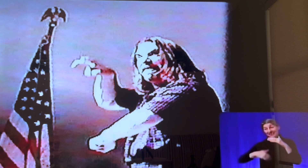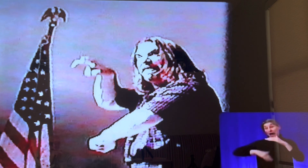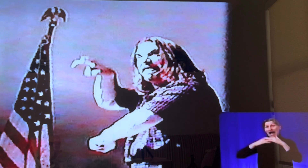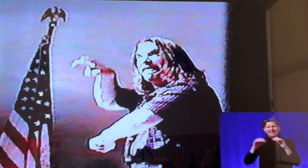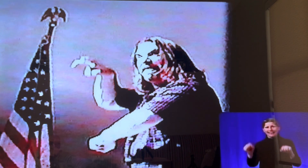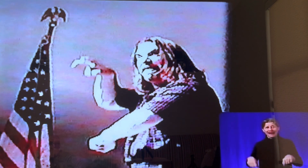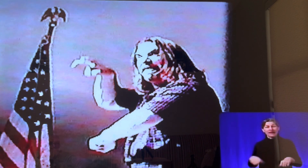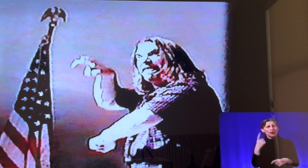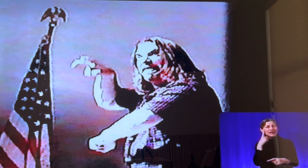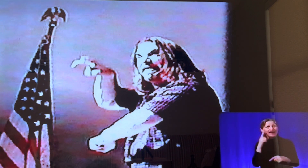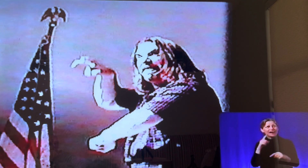think of some ways.